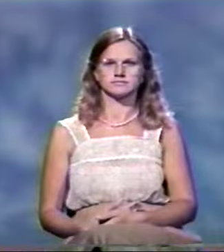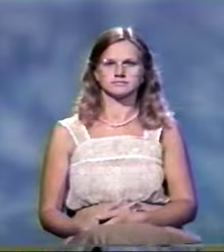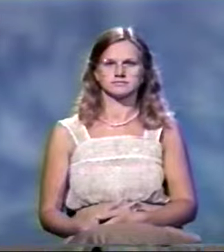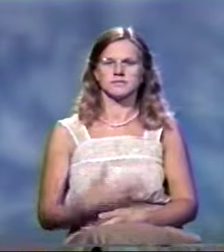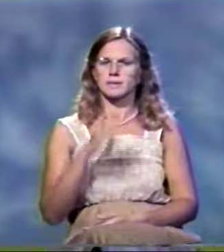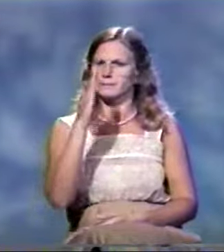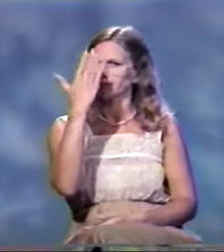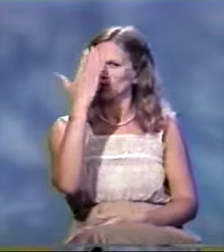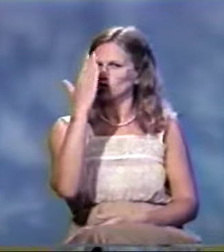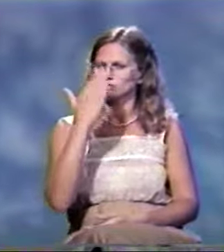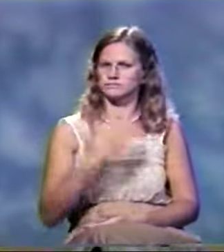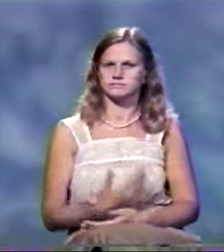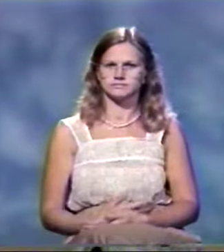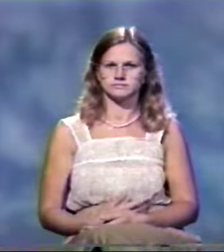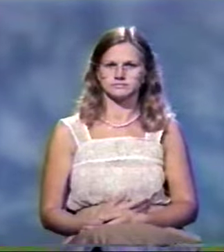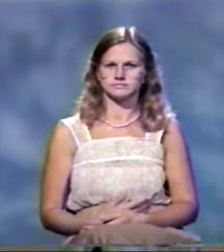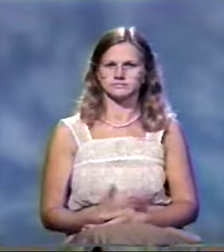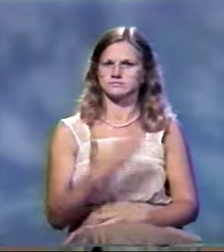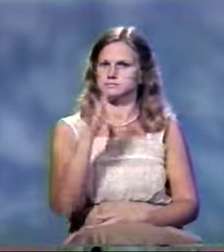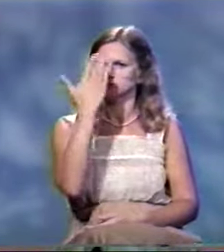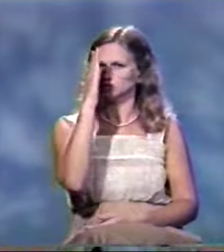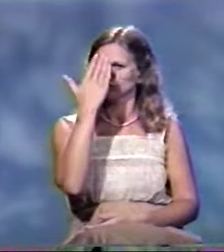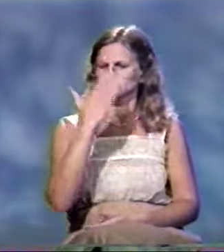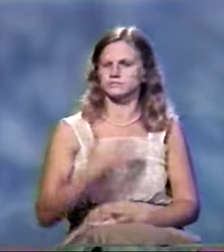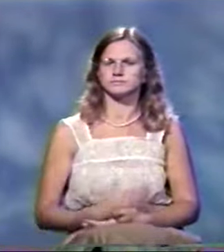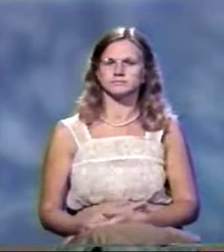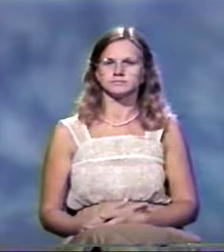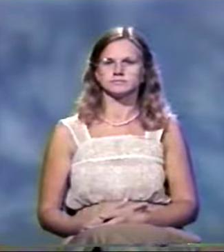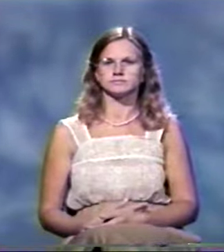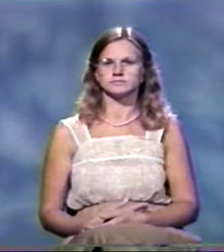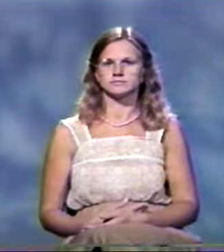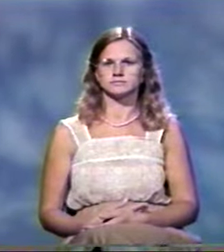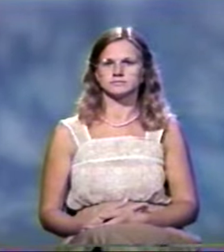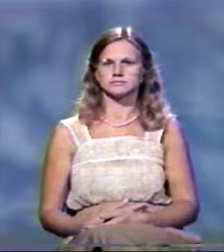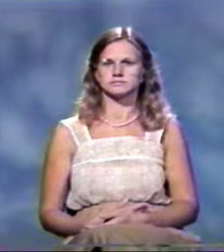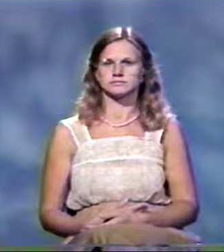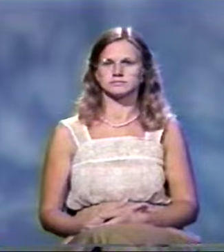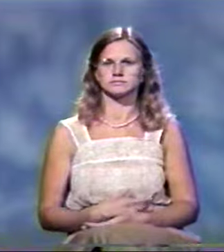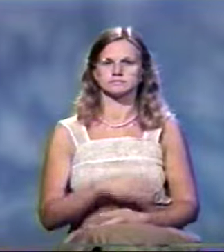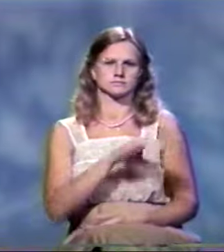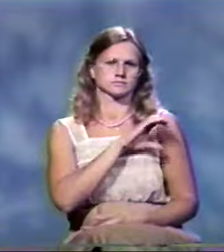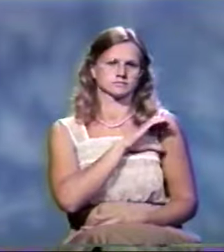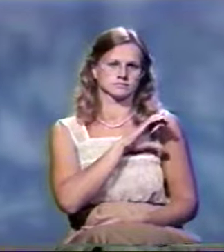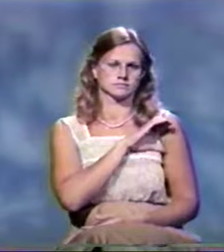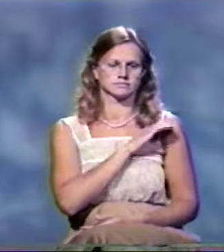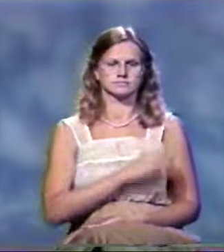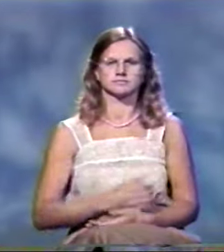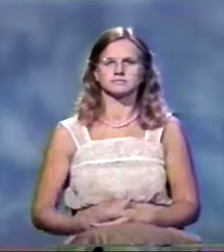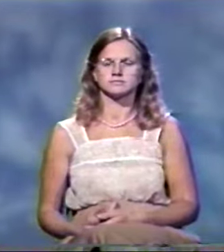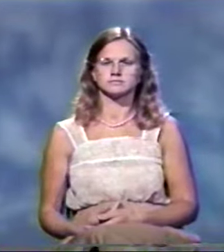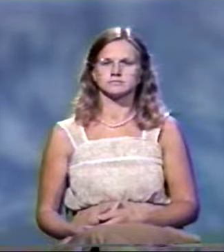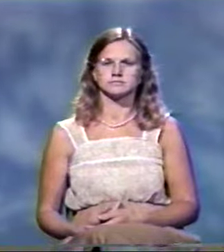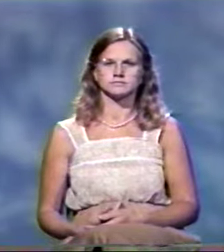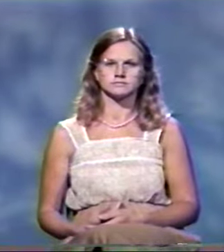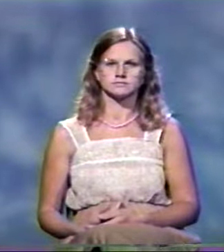Mirror, mirror. A cop or policeman. A cop or